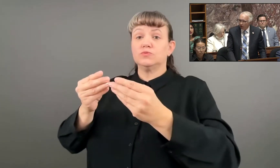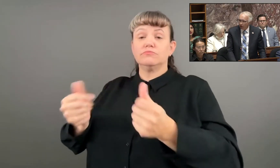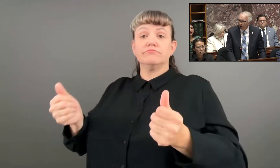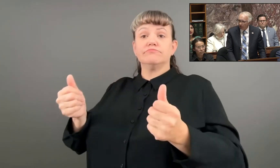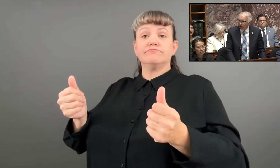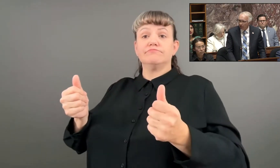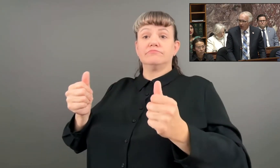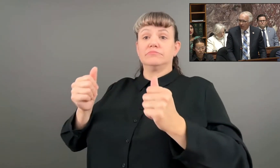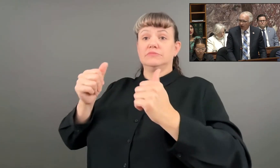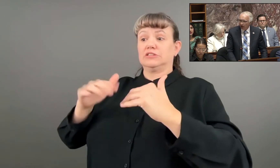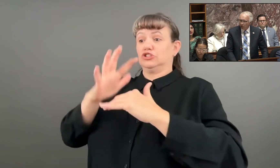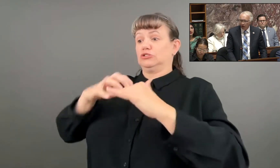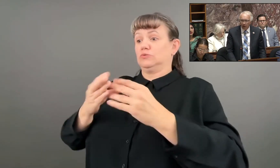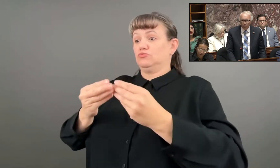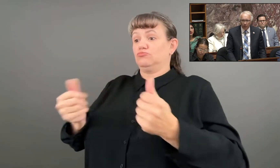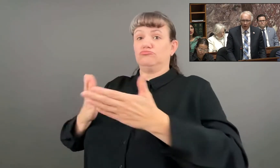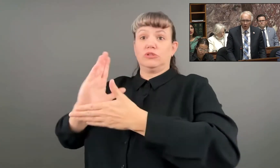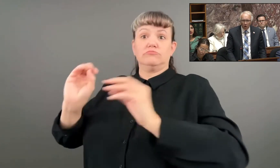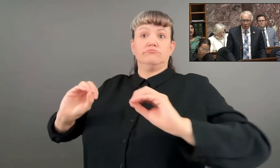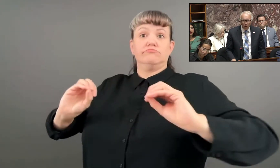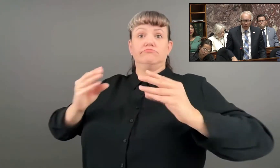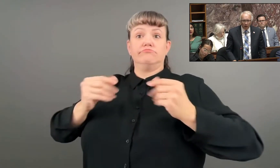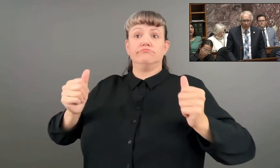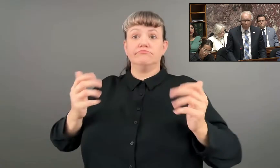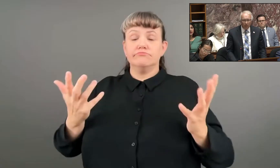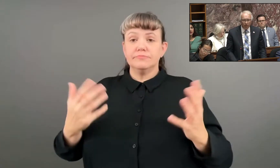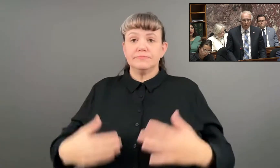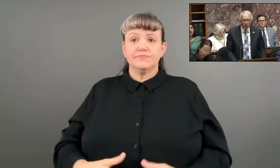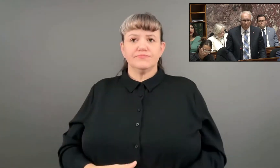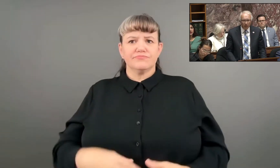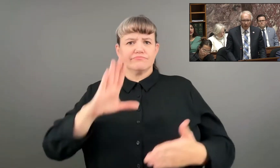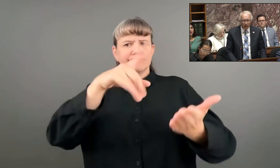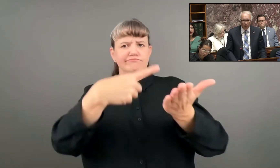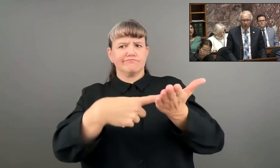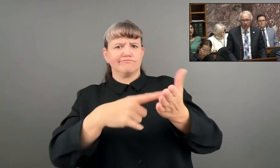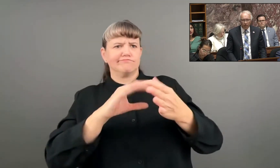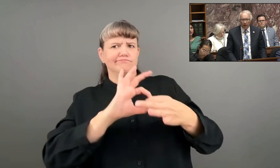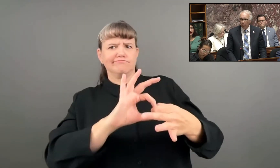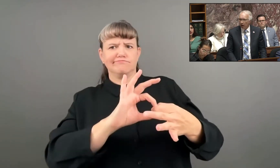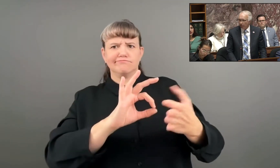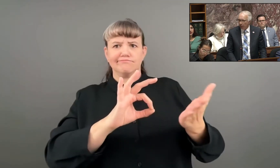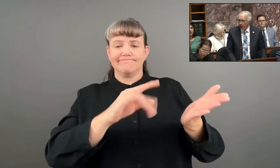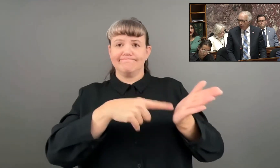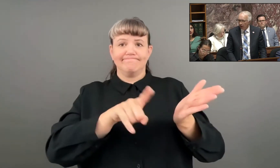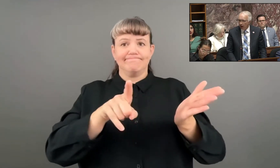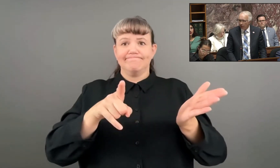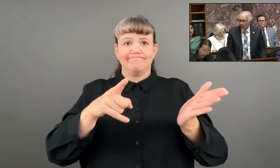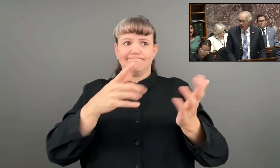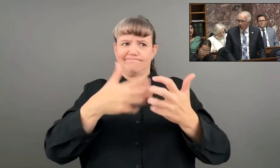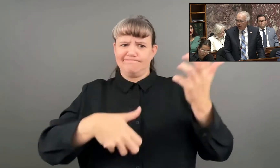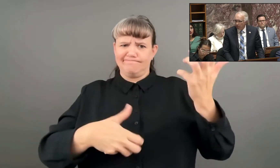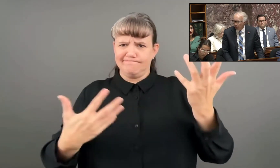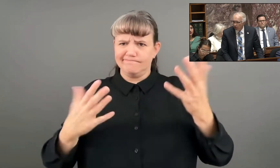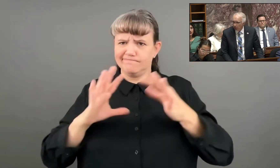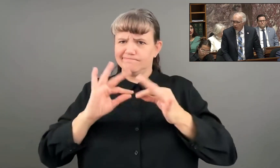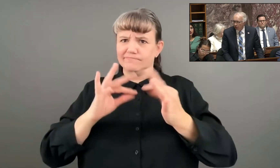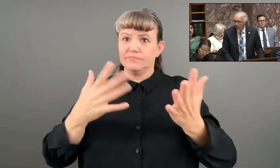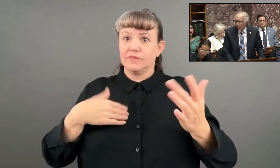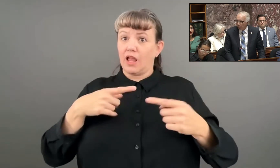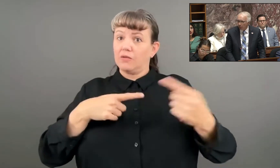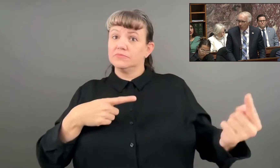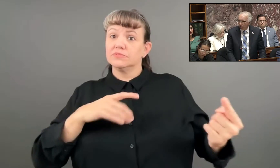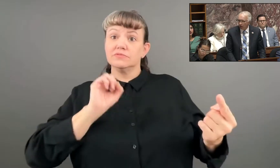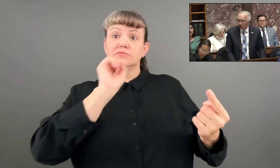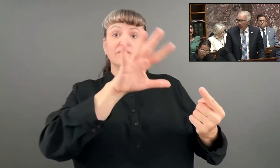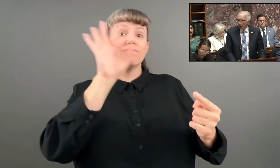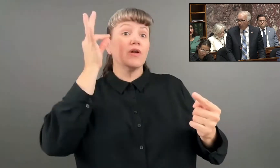another thought that I find quite interesting. When we as the opposition sent a letter to the federal government asking this to be put to the